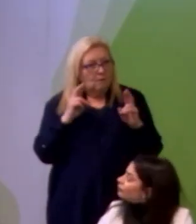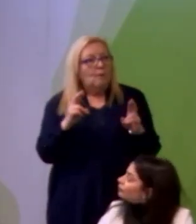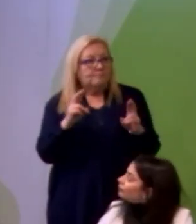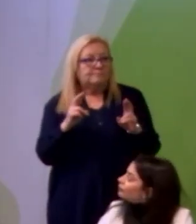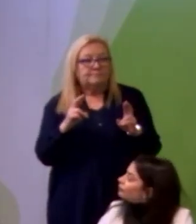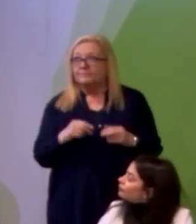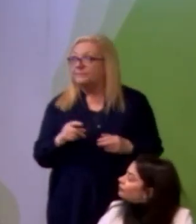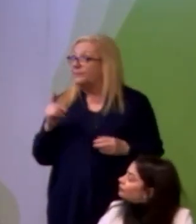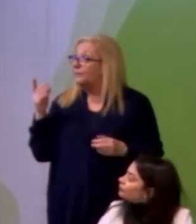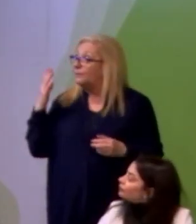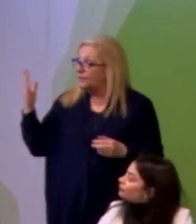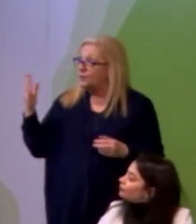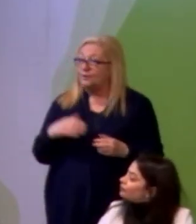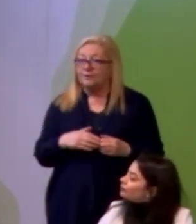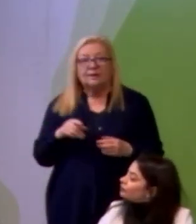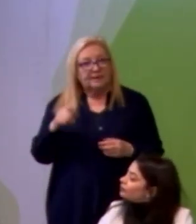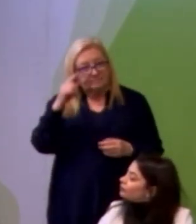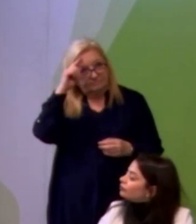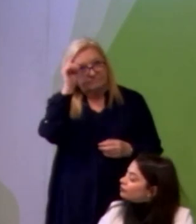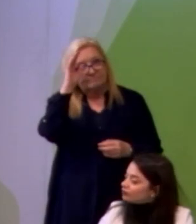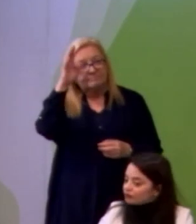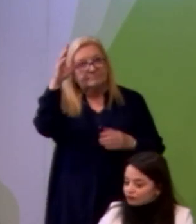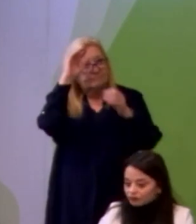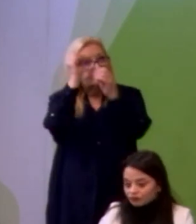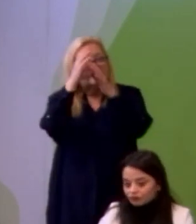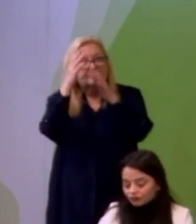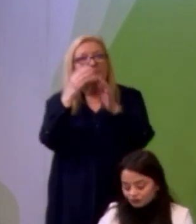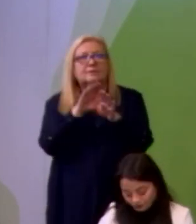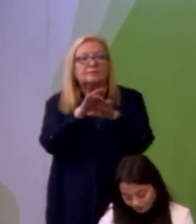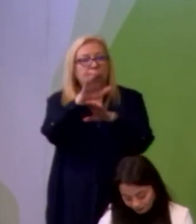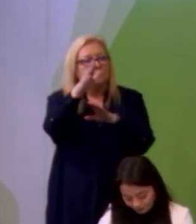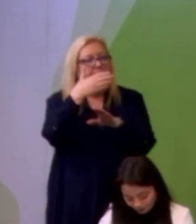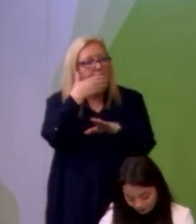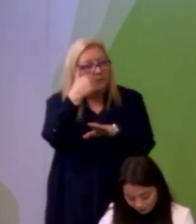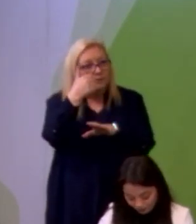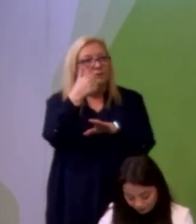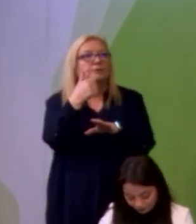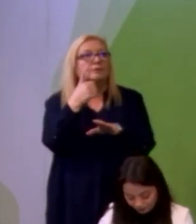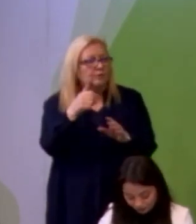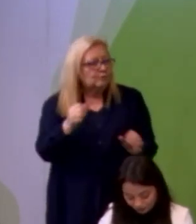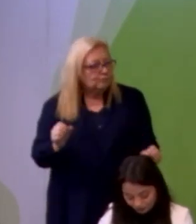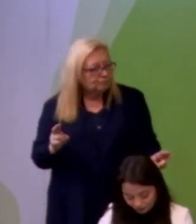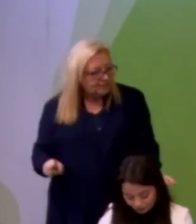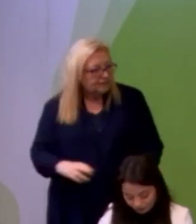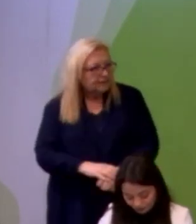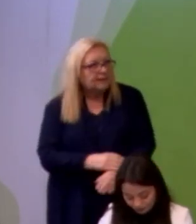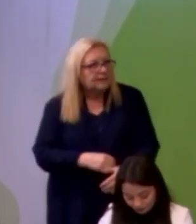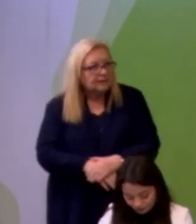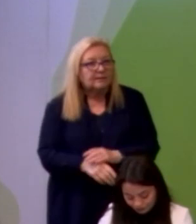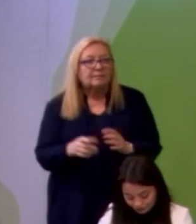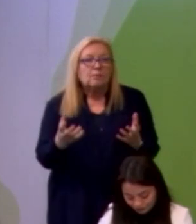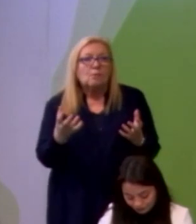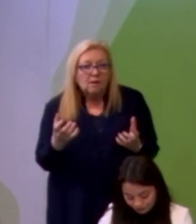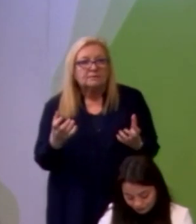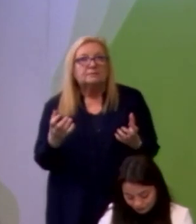They are there, they are there to dream of a better future, they're ready and they are able, and they want to contribute to